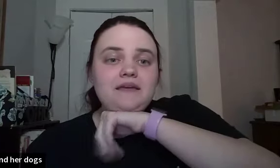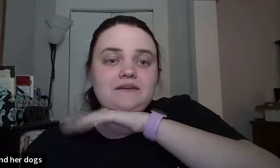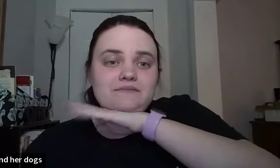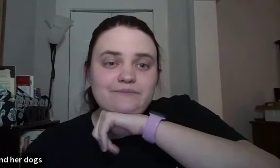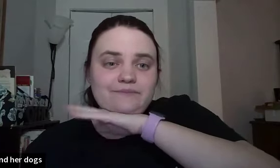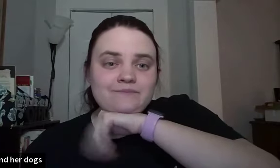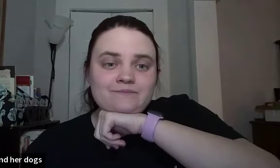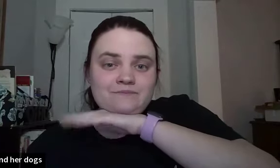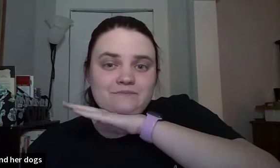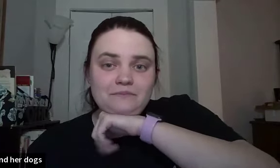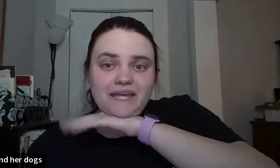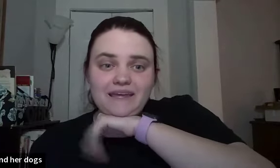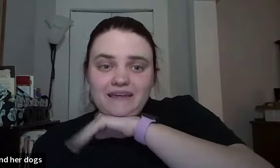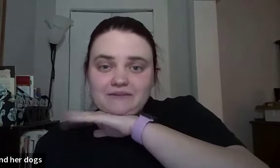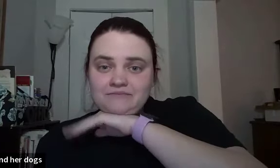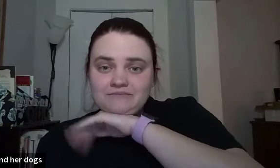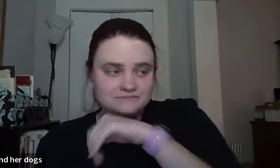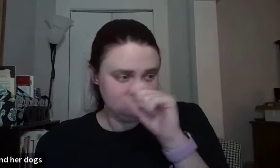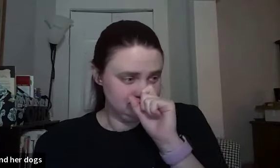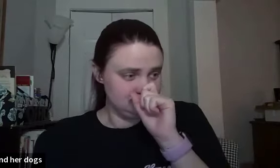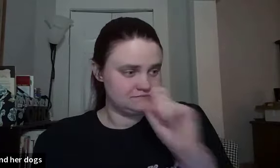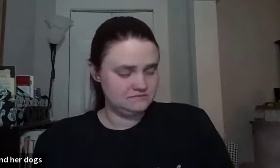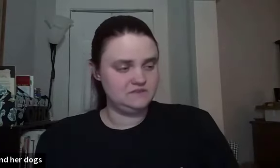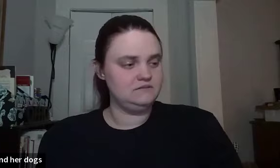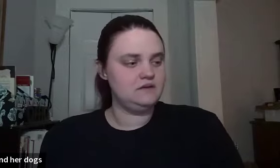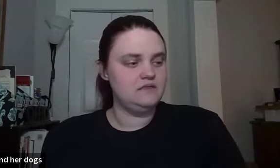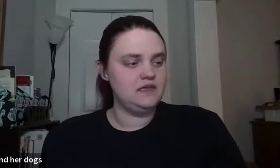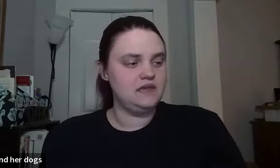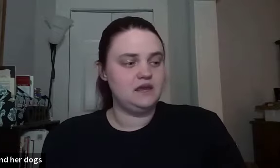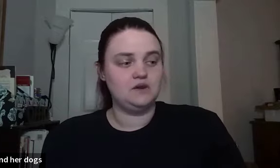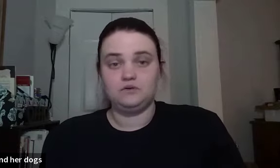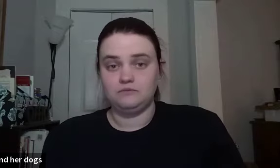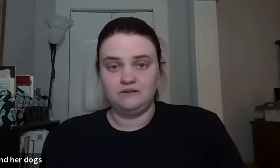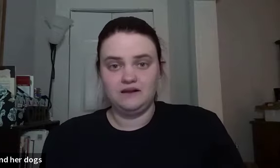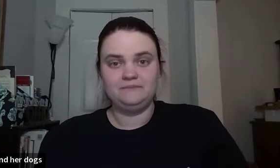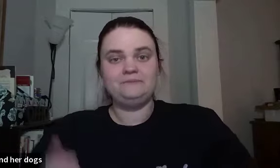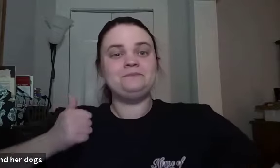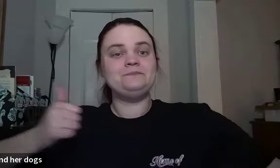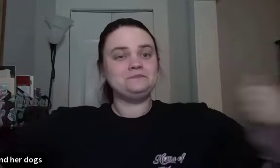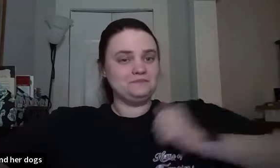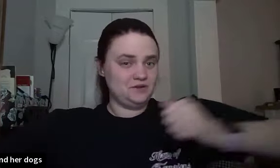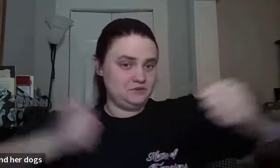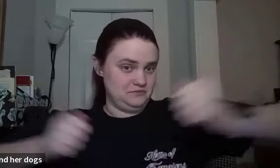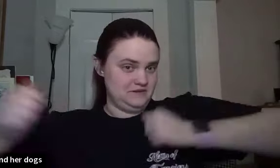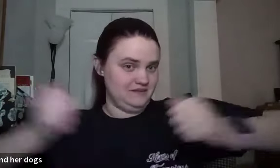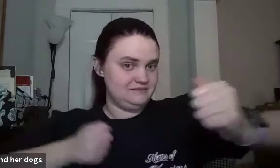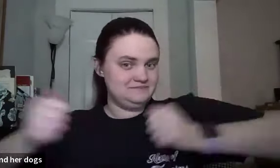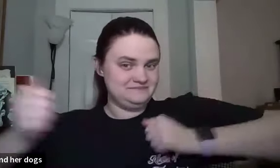Pig. Pig. And then gorilla. Gorilla.